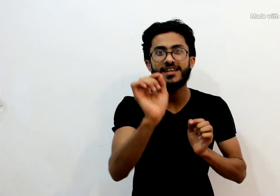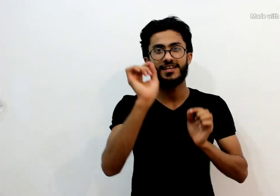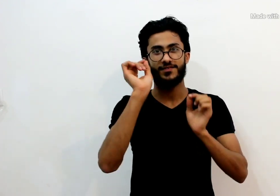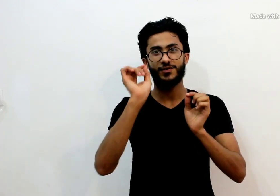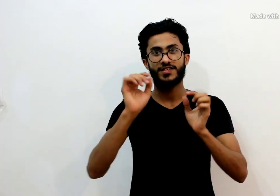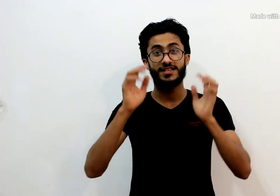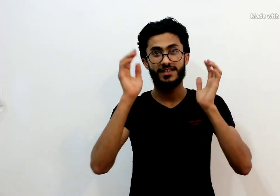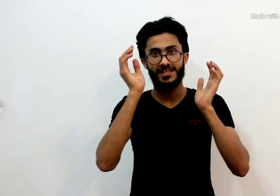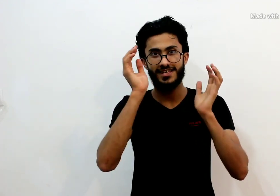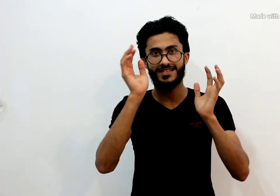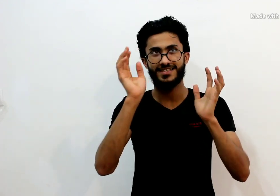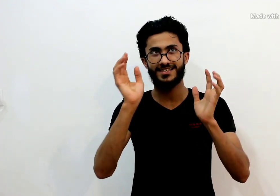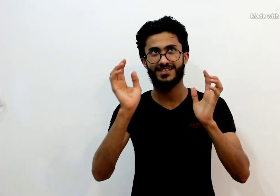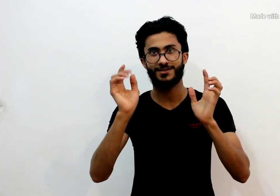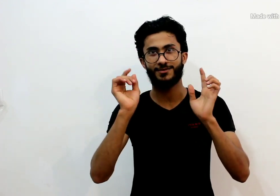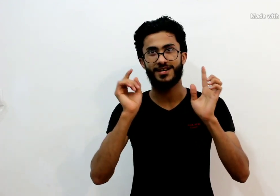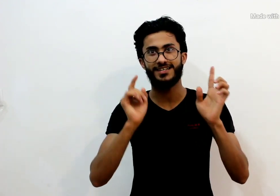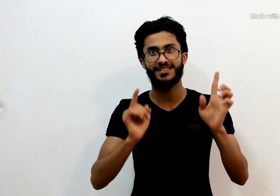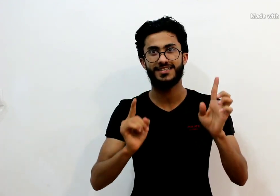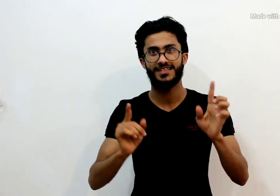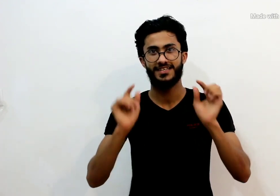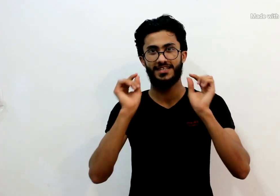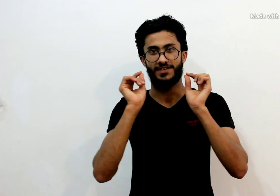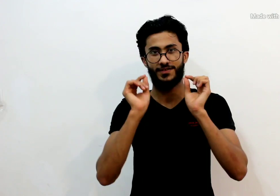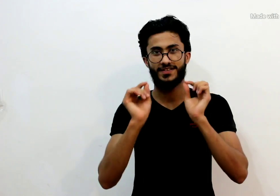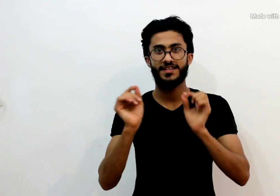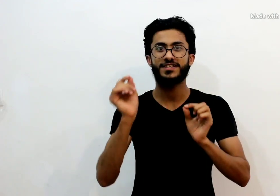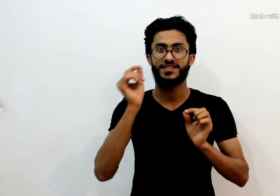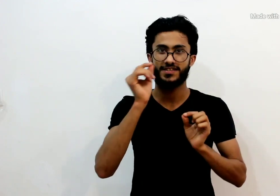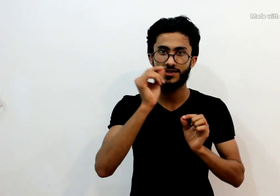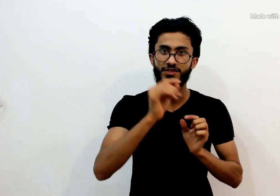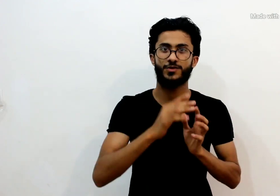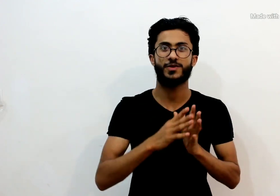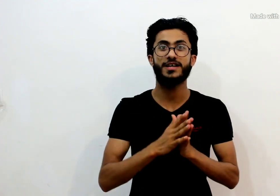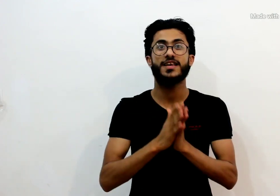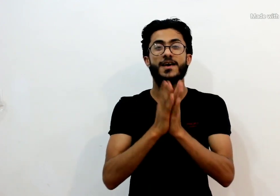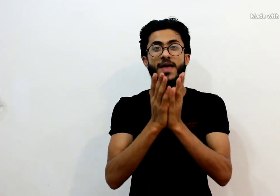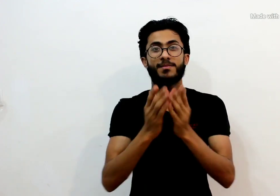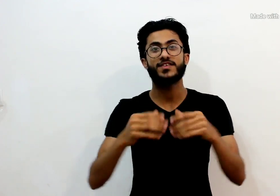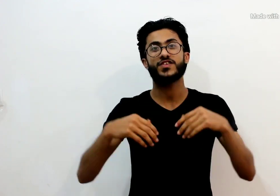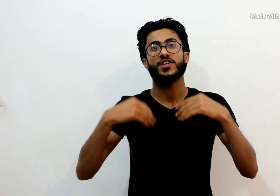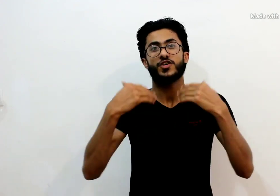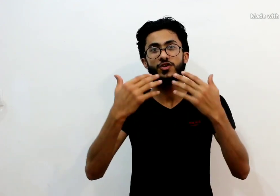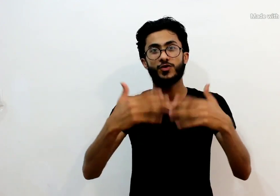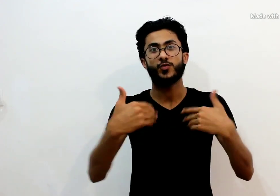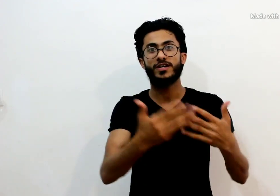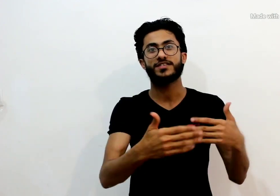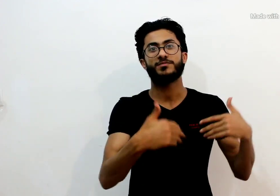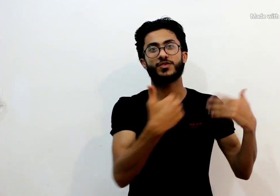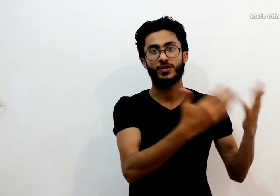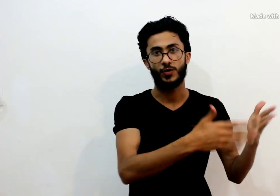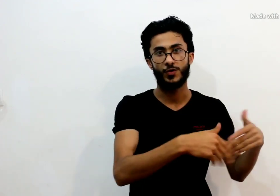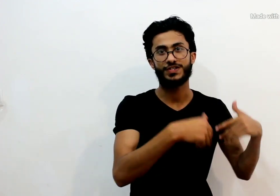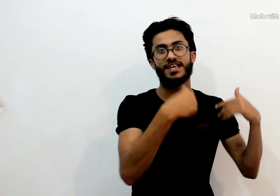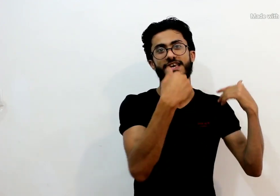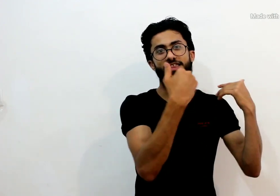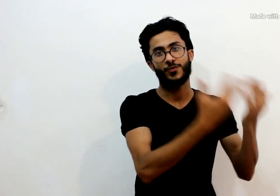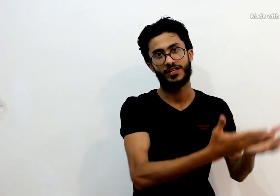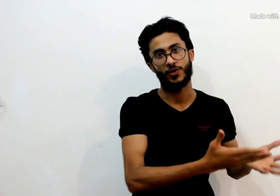said yes, it's alright. If you said yes, it's alright, that means you do want him to close the window.